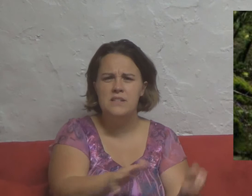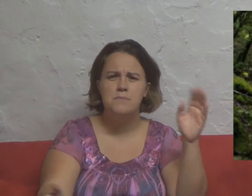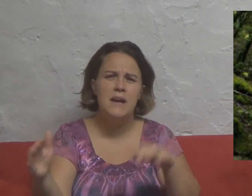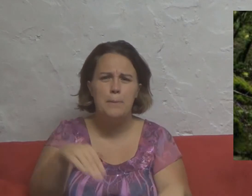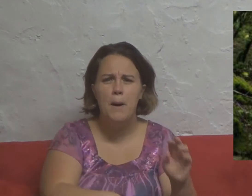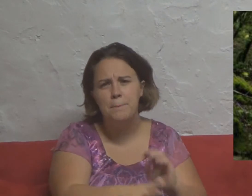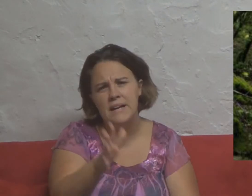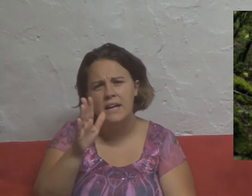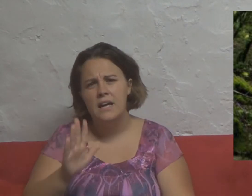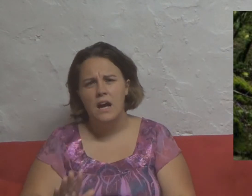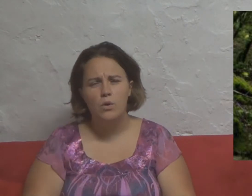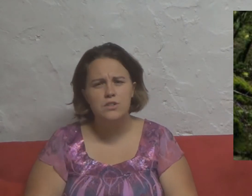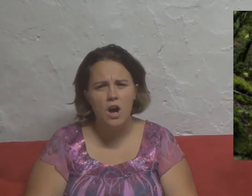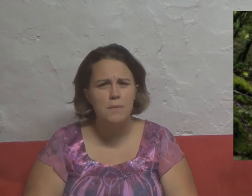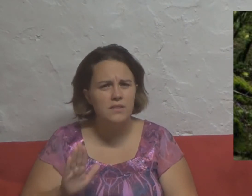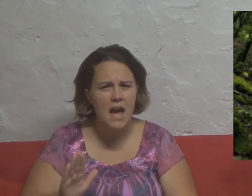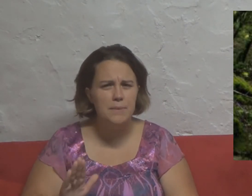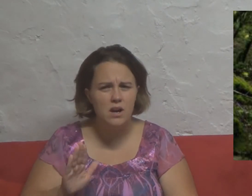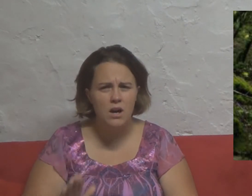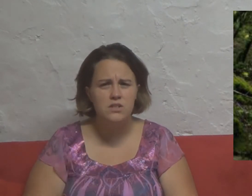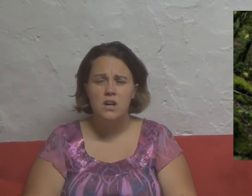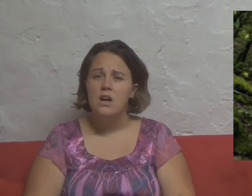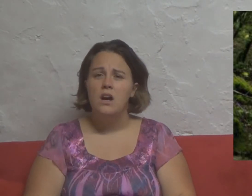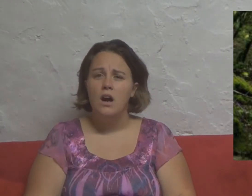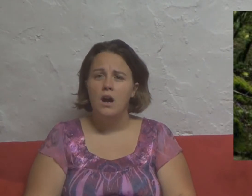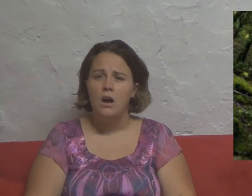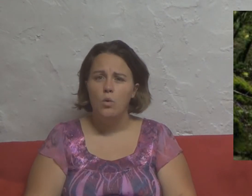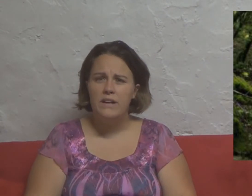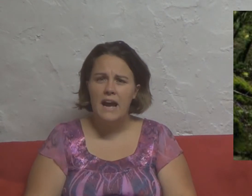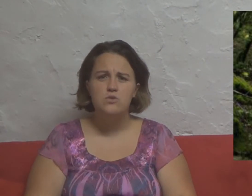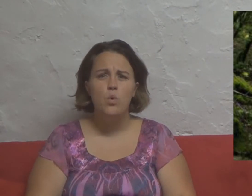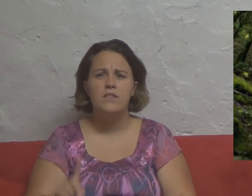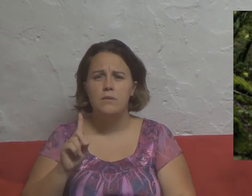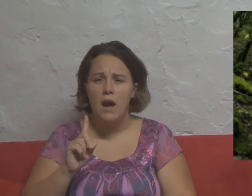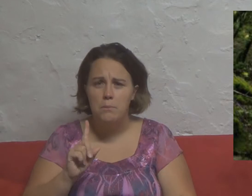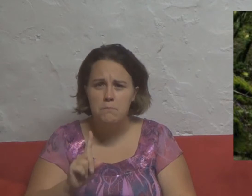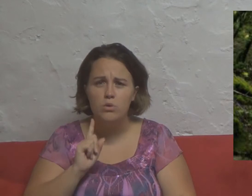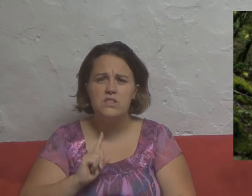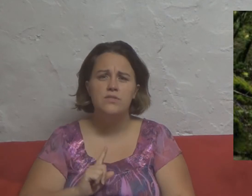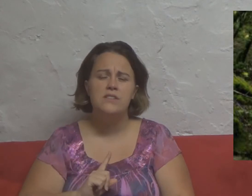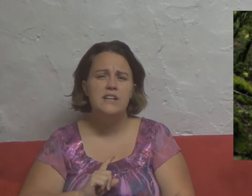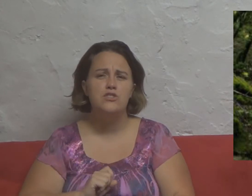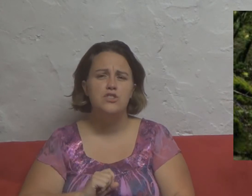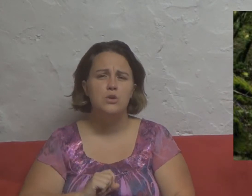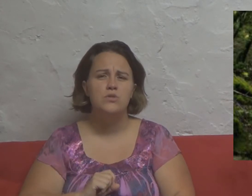rapids that make it bumpy. And we're going to talk about that because guess what most civilizations used